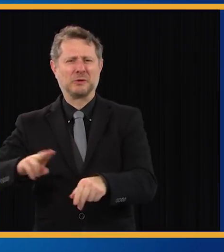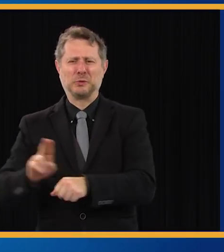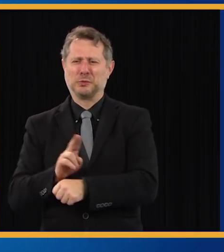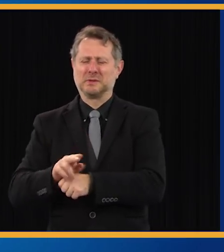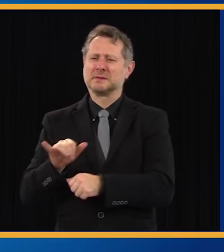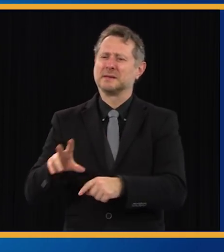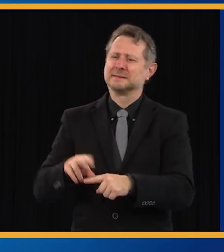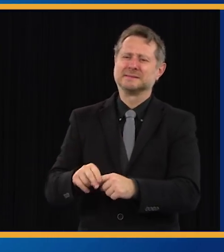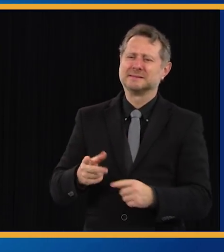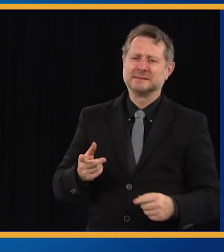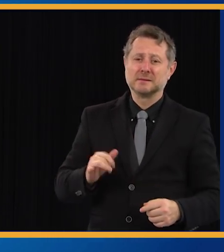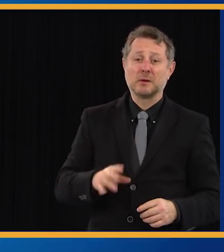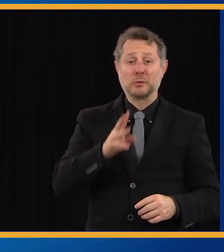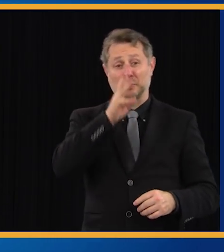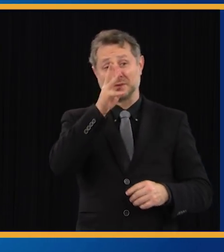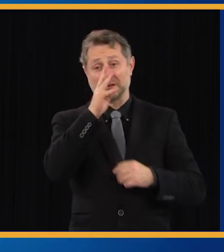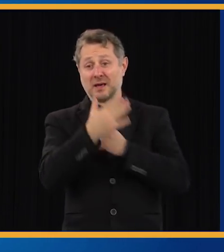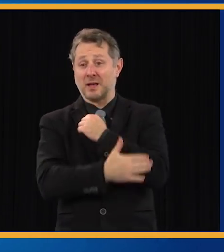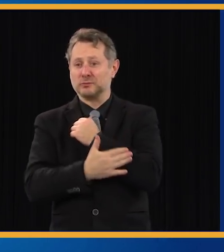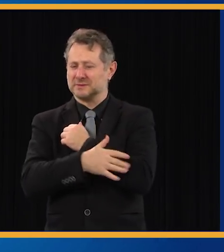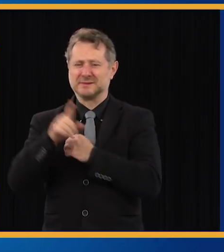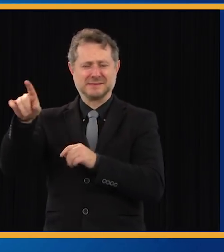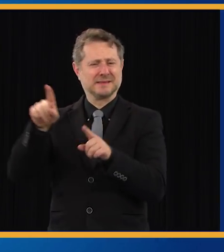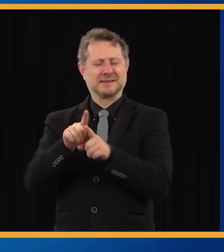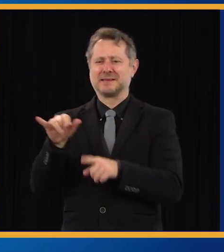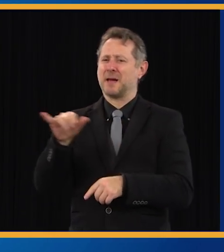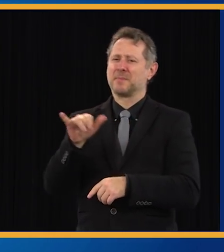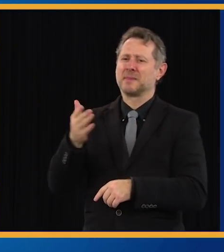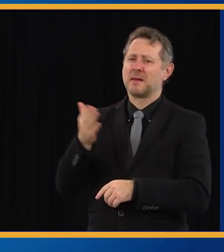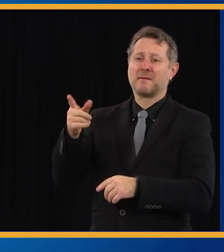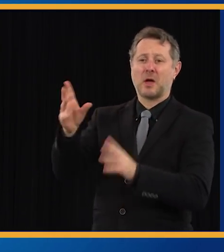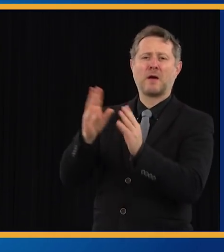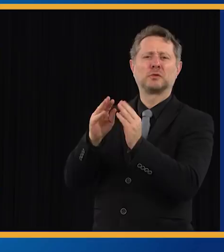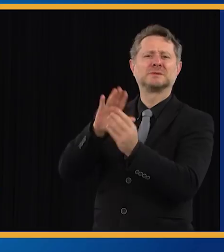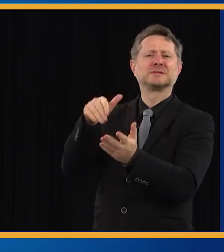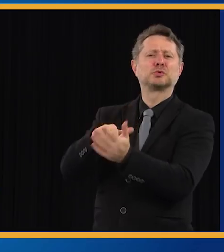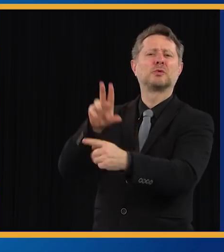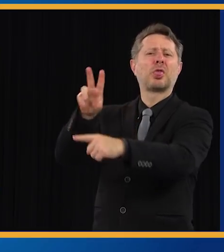County Center, the same issue. It's also the Westchester Convention Center. So